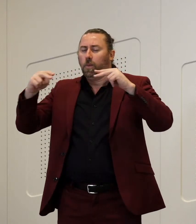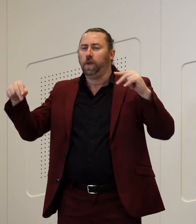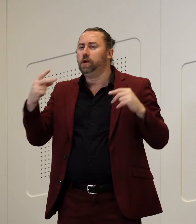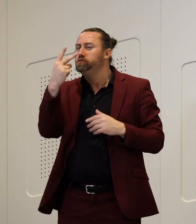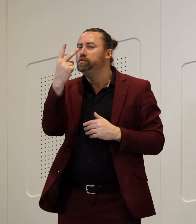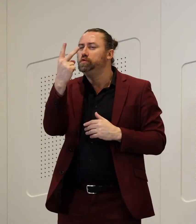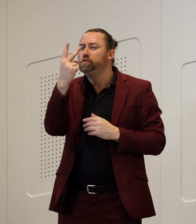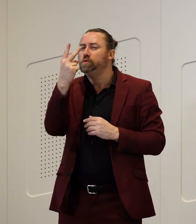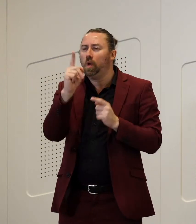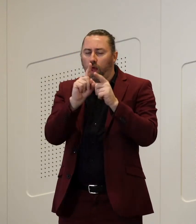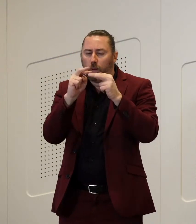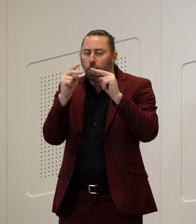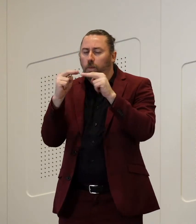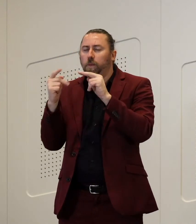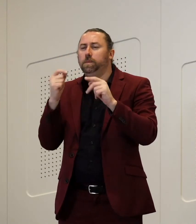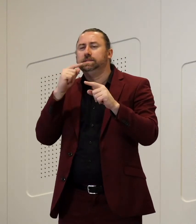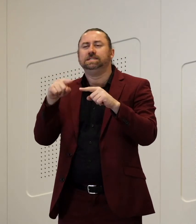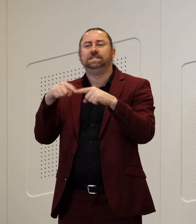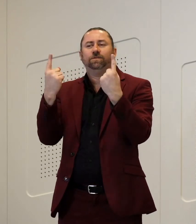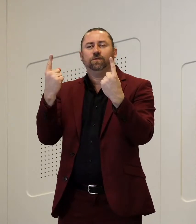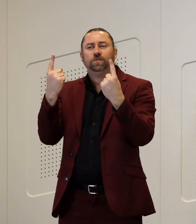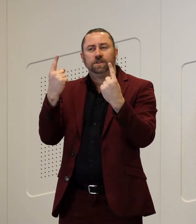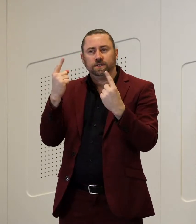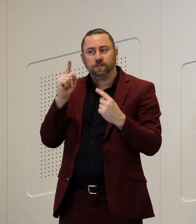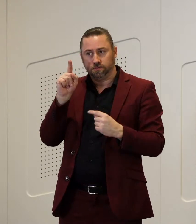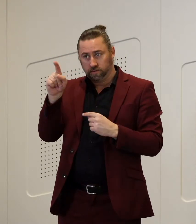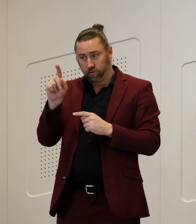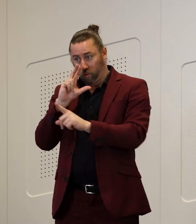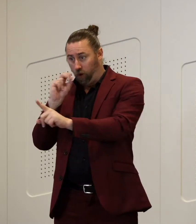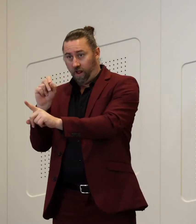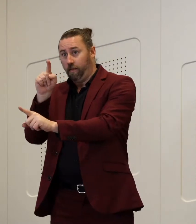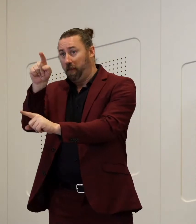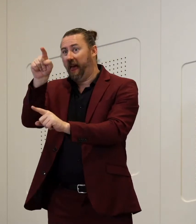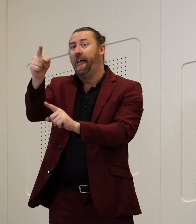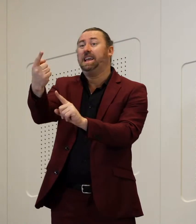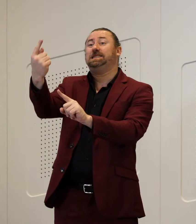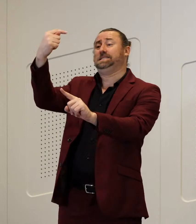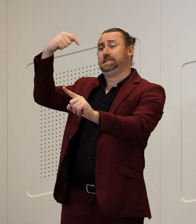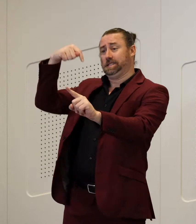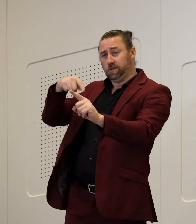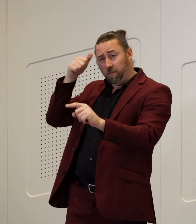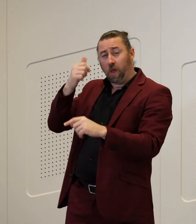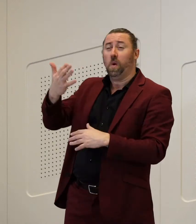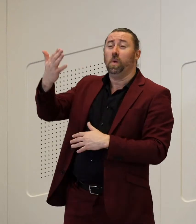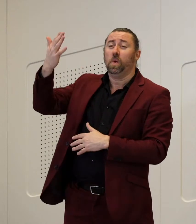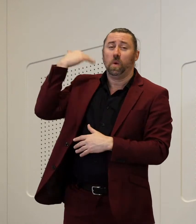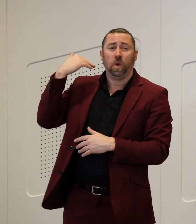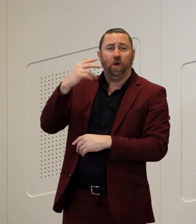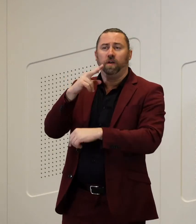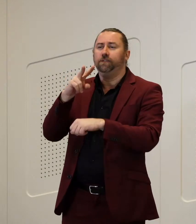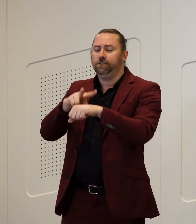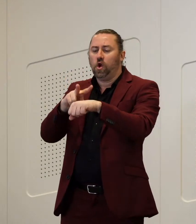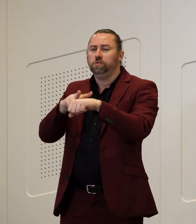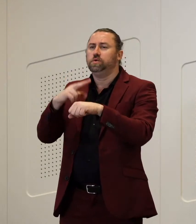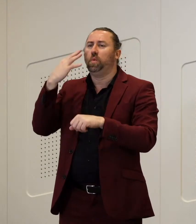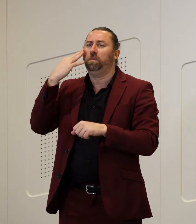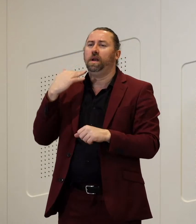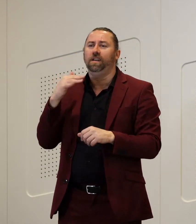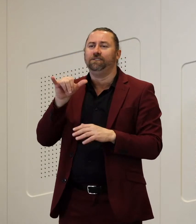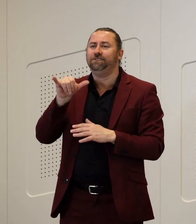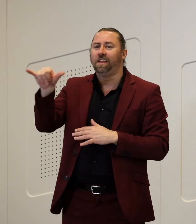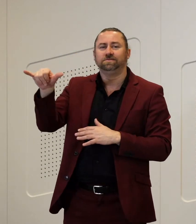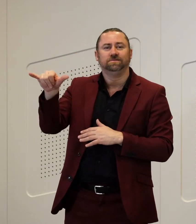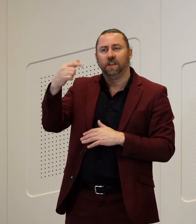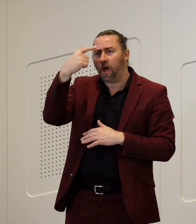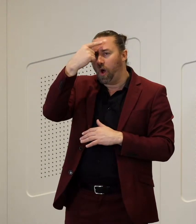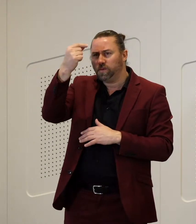not identical to that 12-year-old boy. She is identical to that Virgin crew member that we had quite a while ago, but